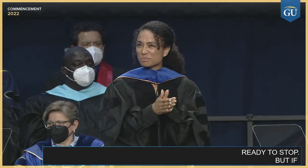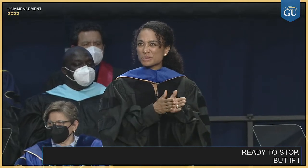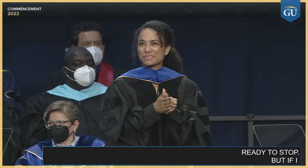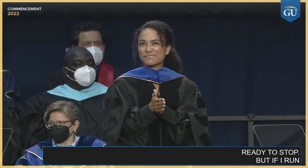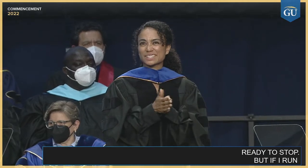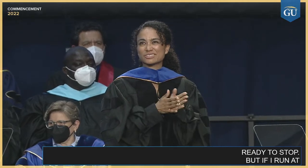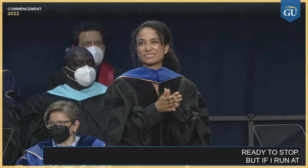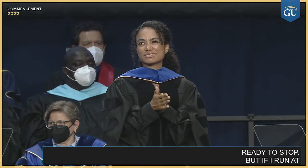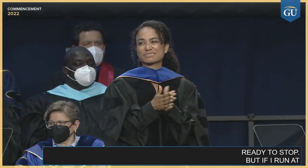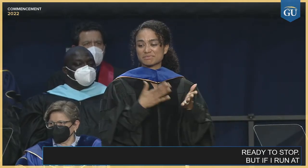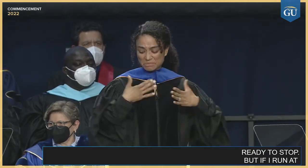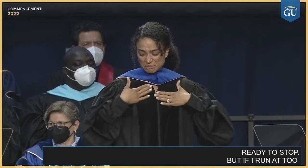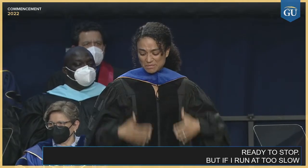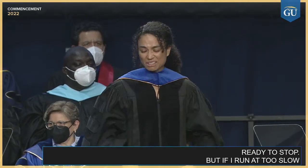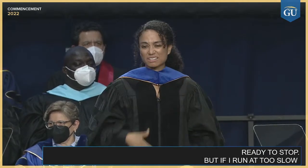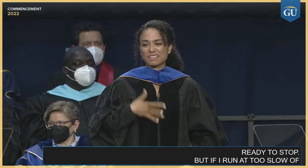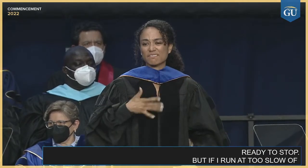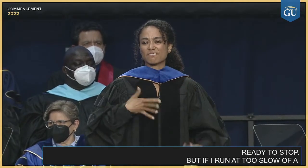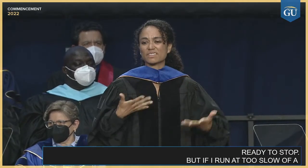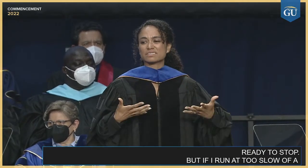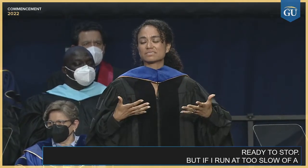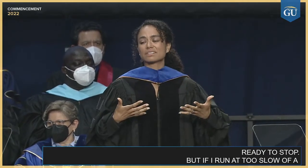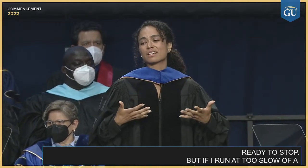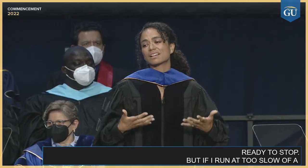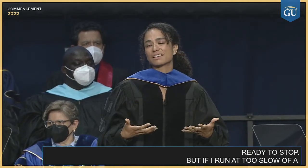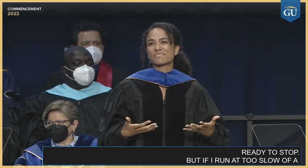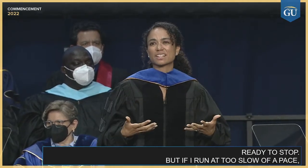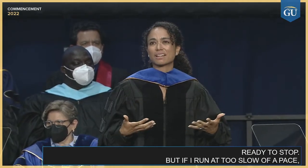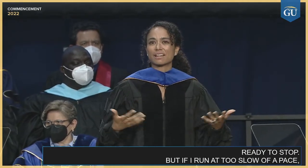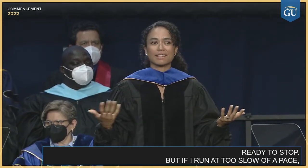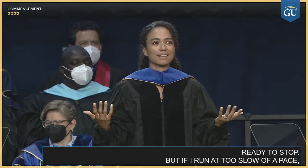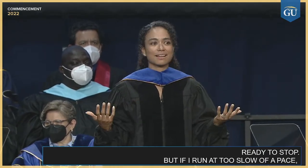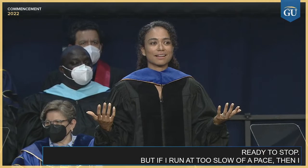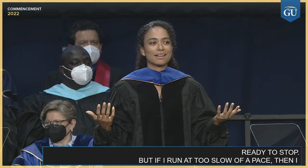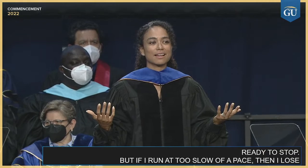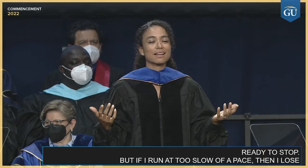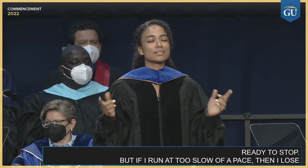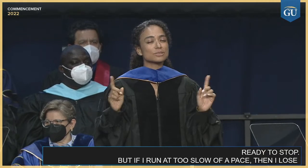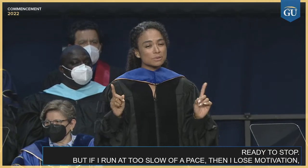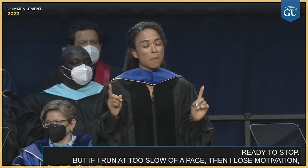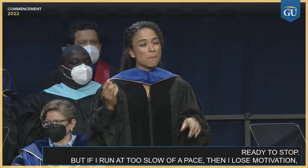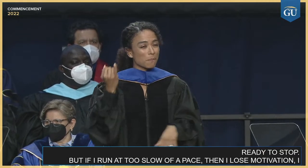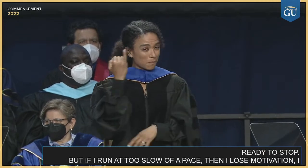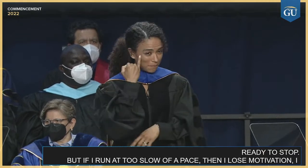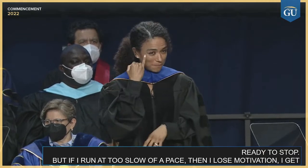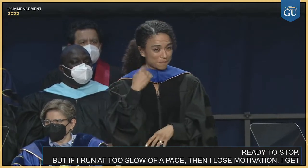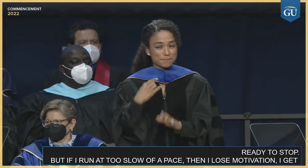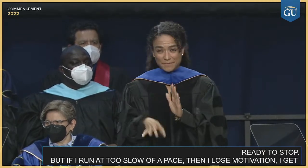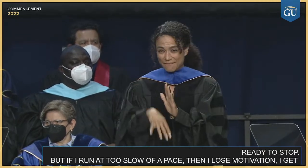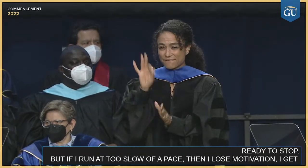then I lose motivation. I get bored, my body feels heavy, and then I